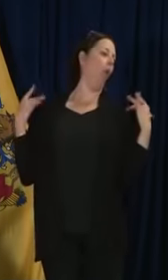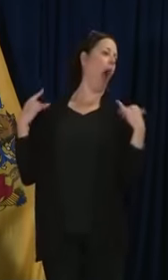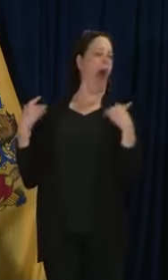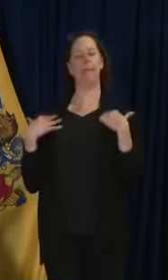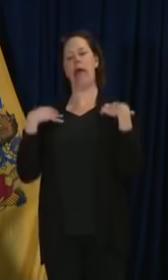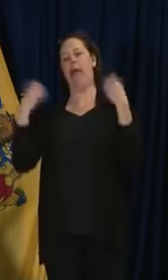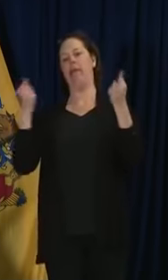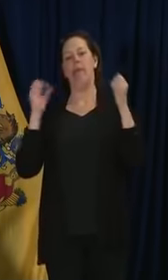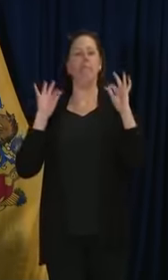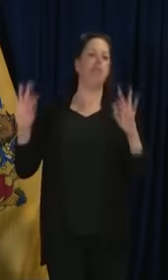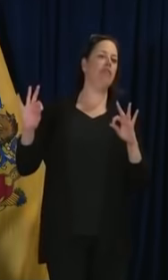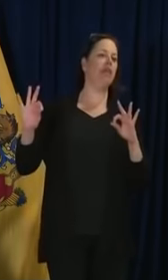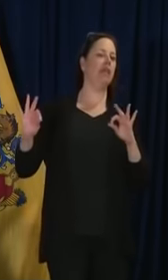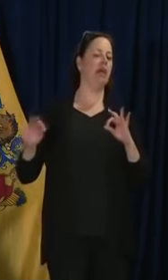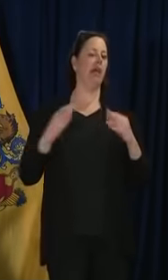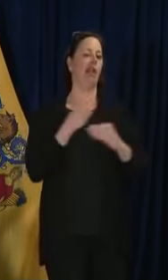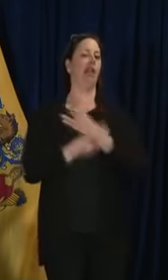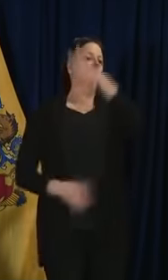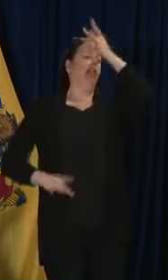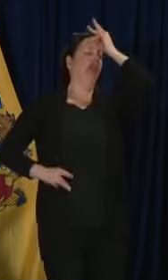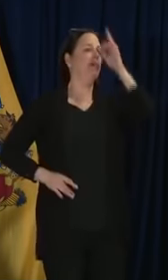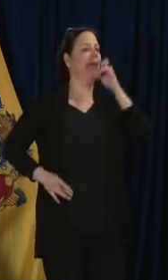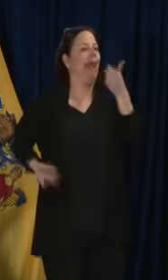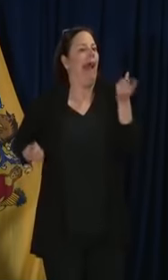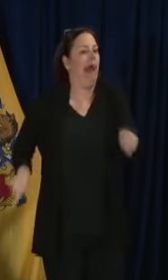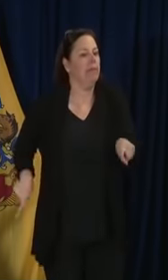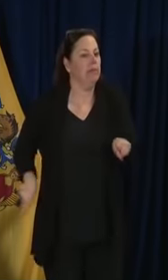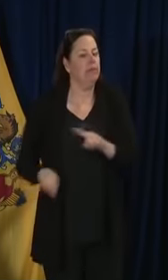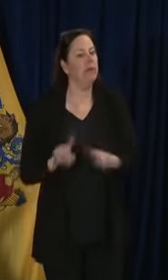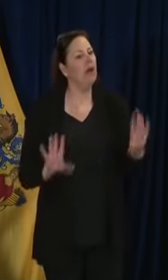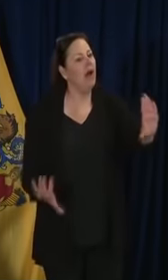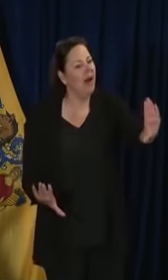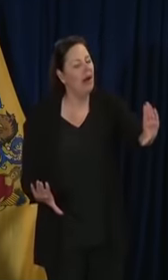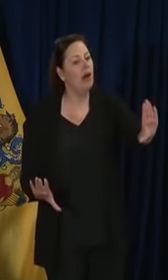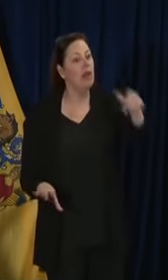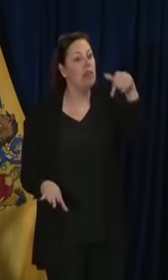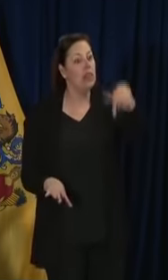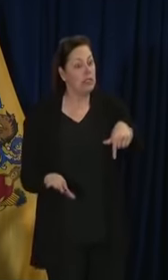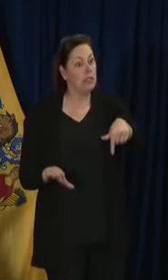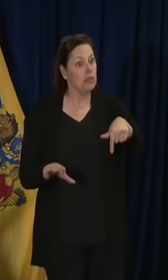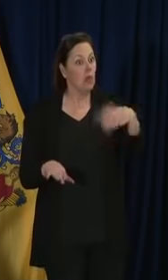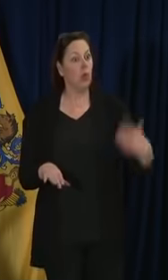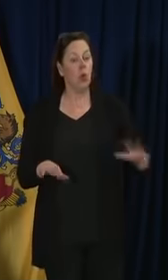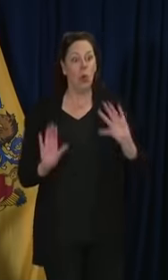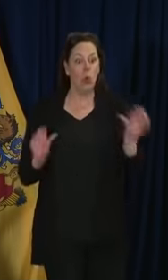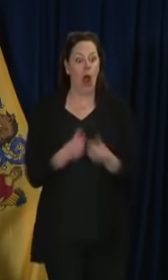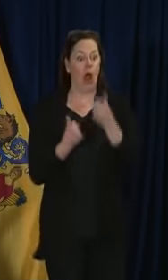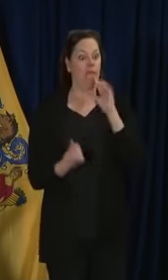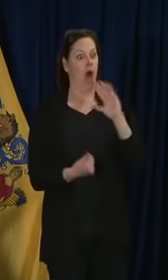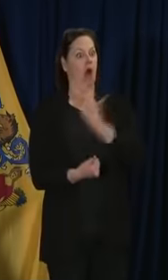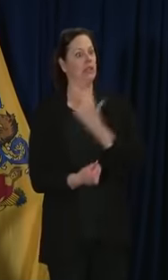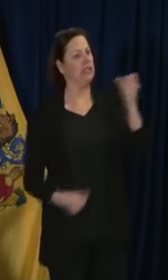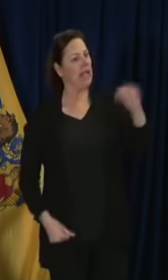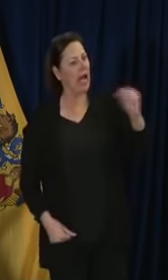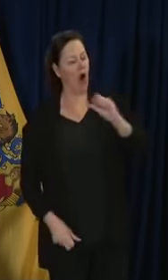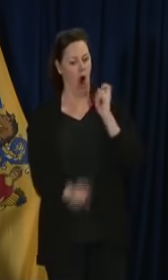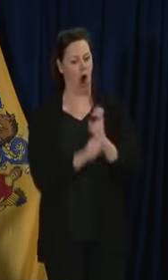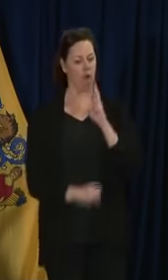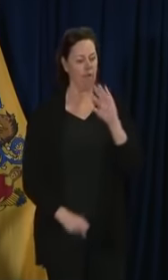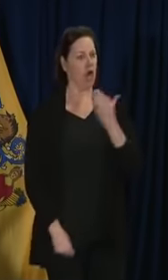health. I would just say to you and each and every one of you out there, this is a challenge for each of us.